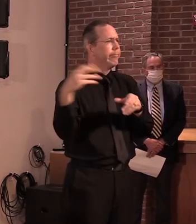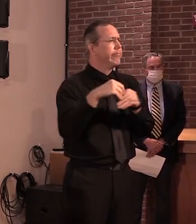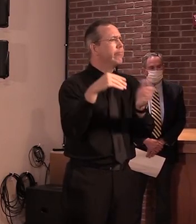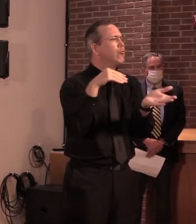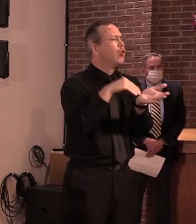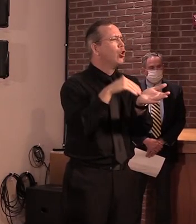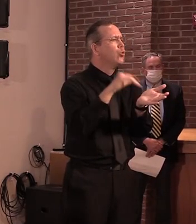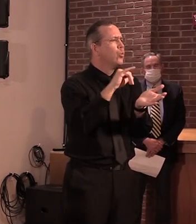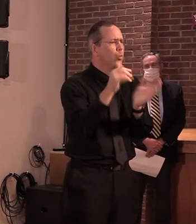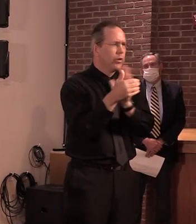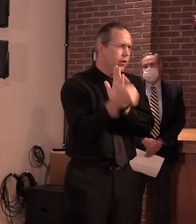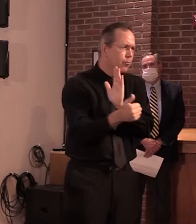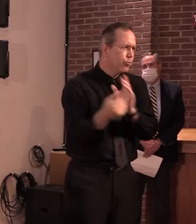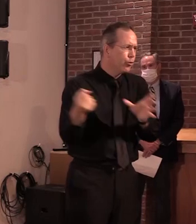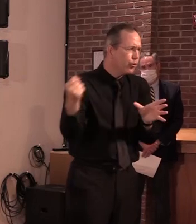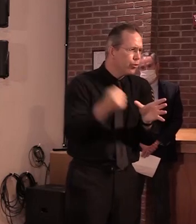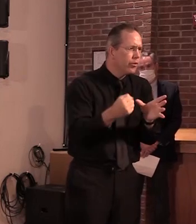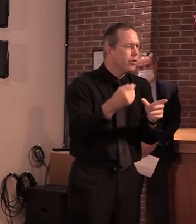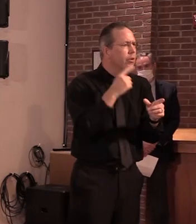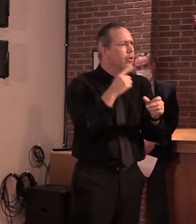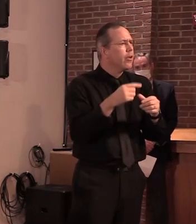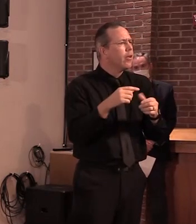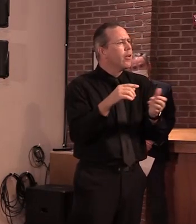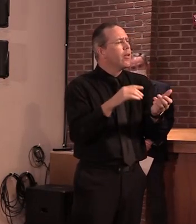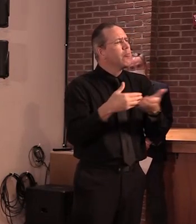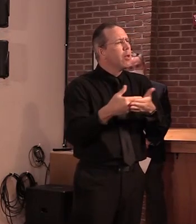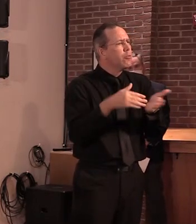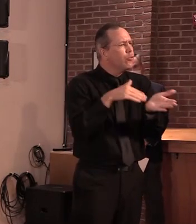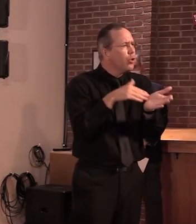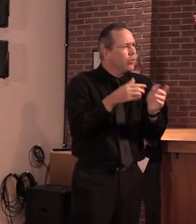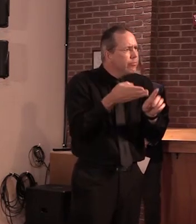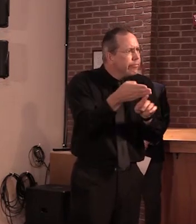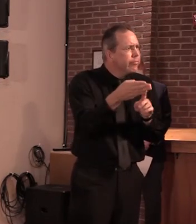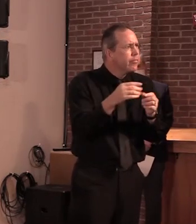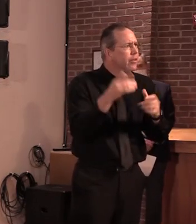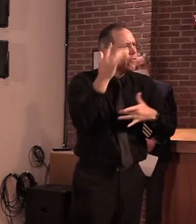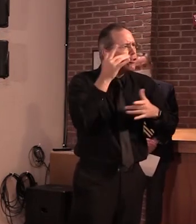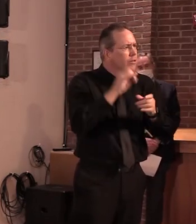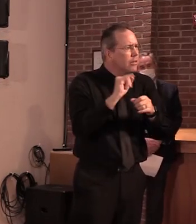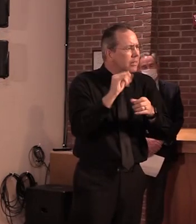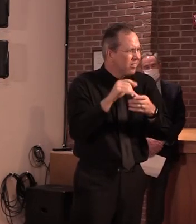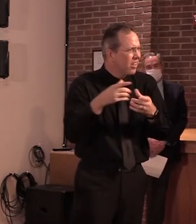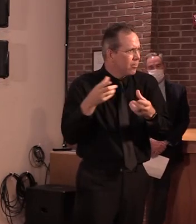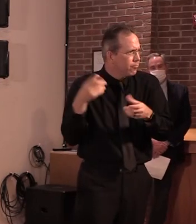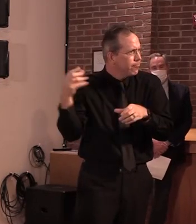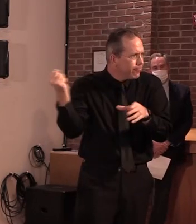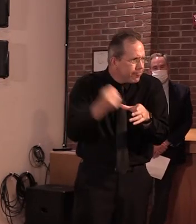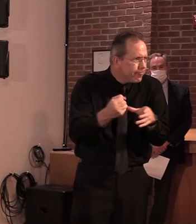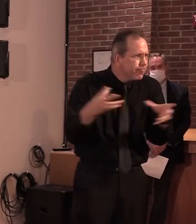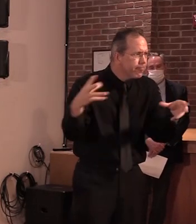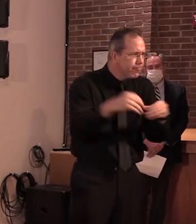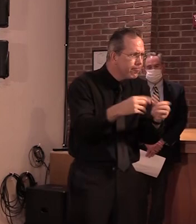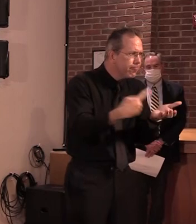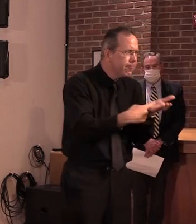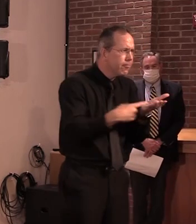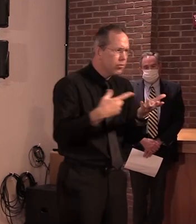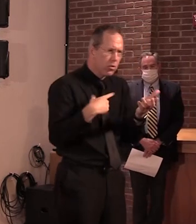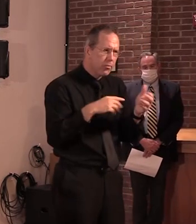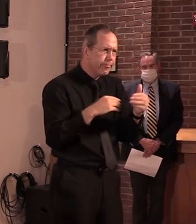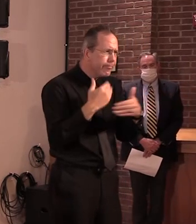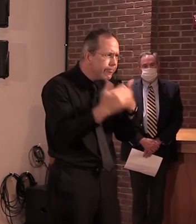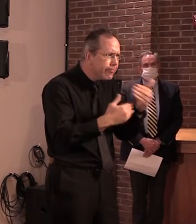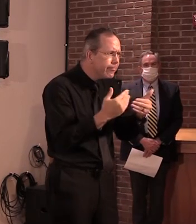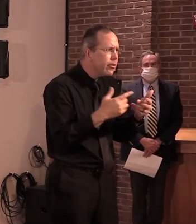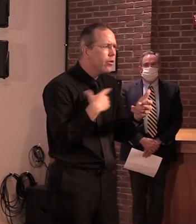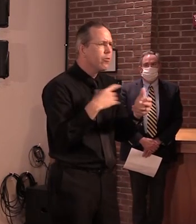experts. Our core principle throughout has been to give guidance that helps school districts find safe